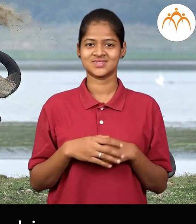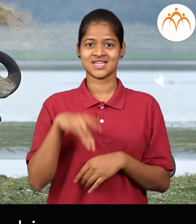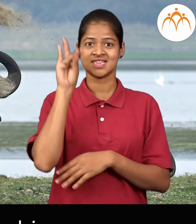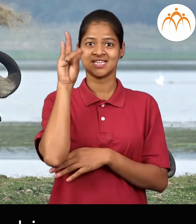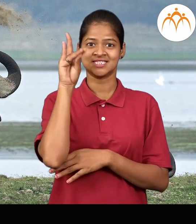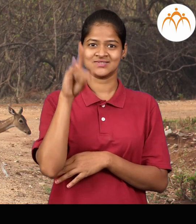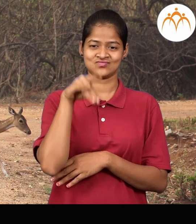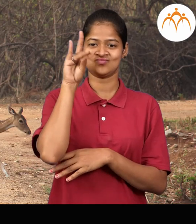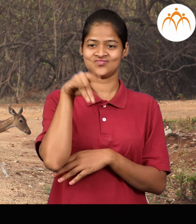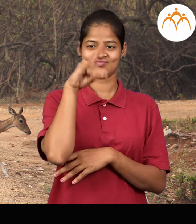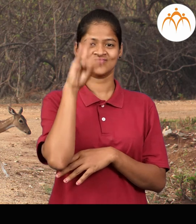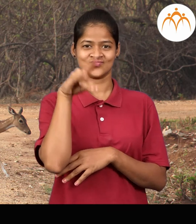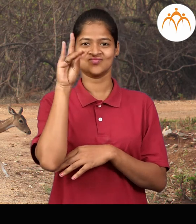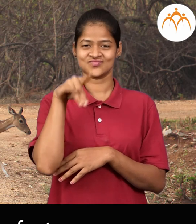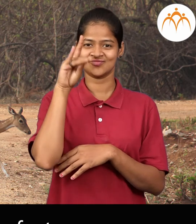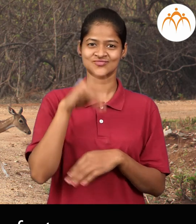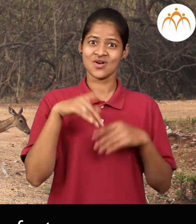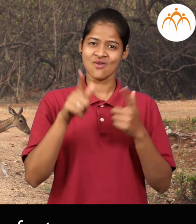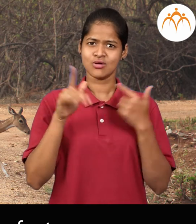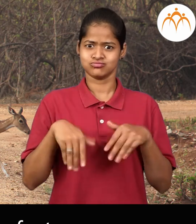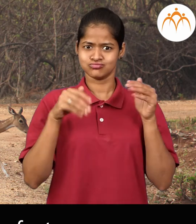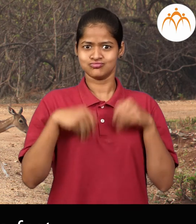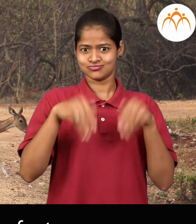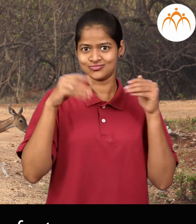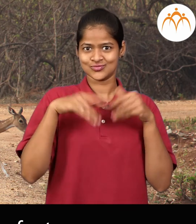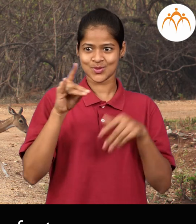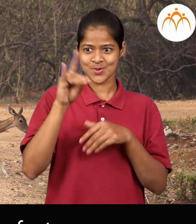Deer. Deer can run fast.